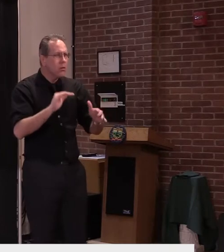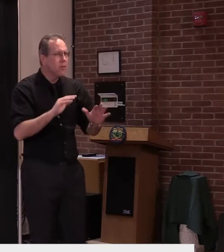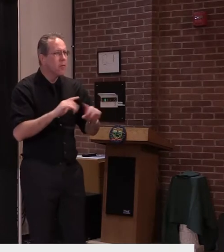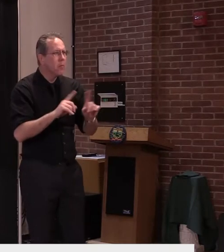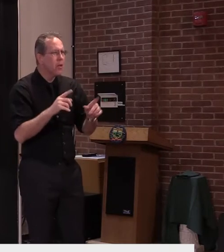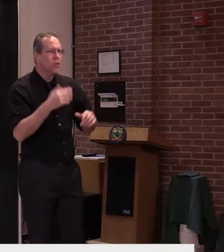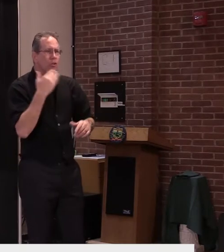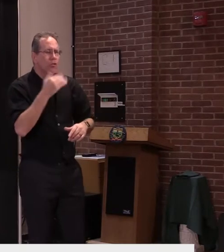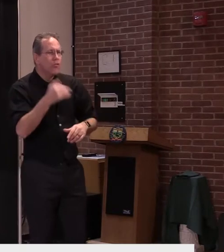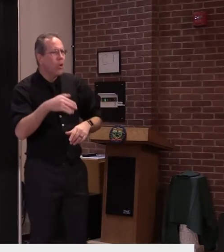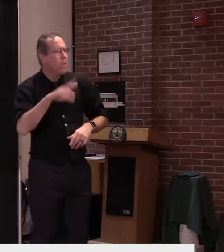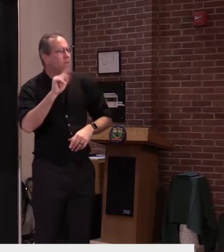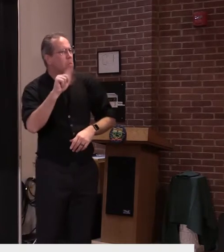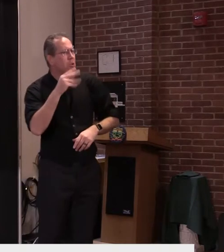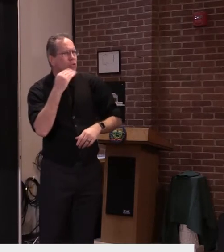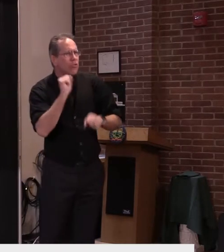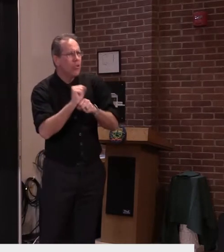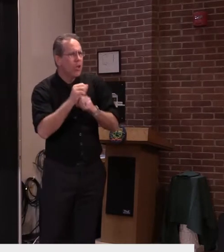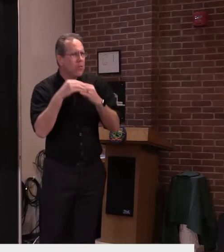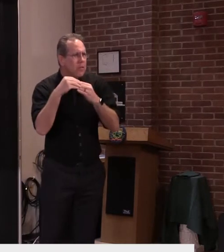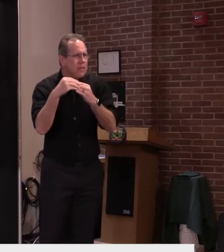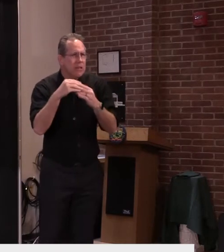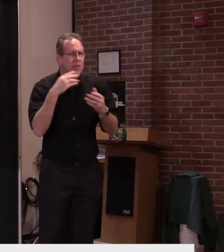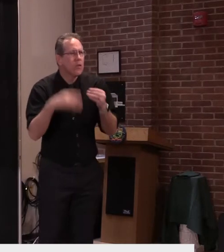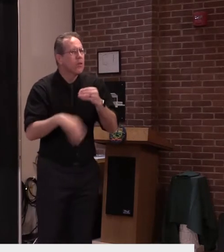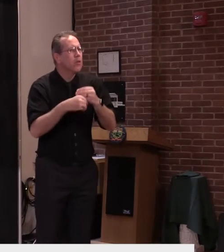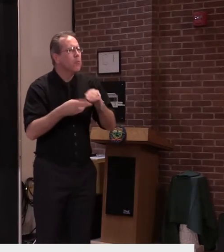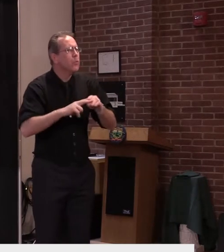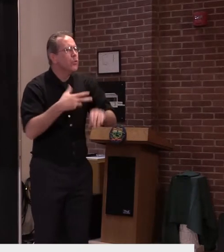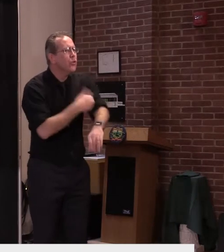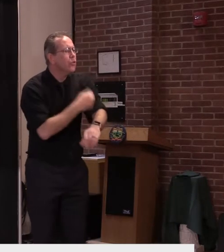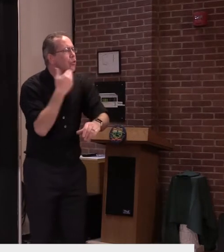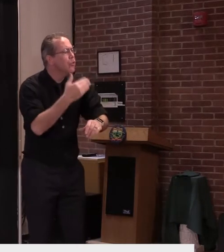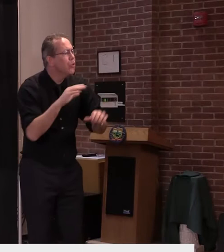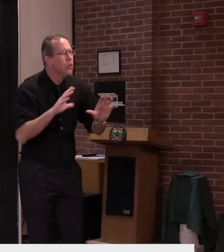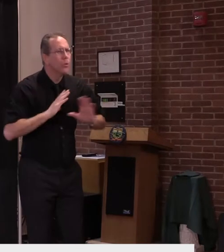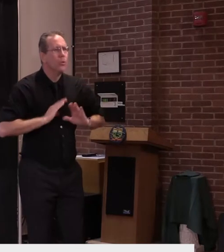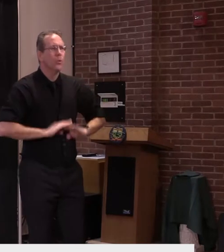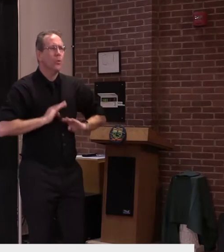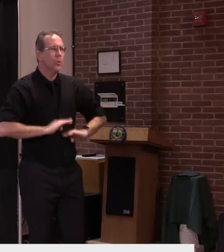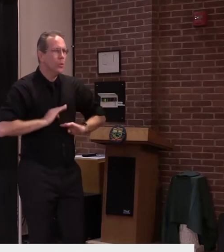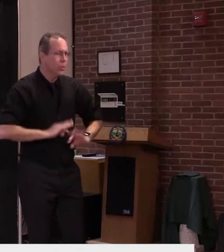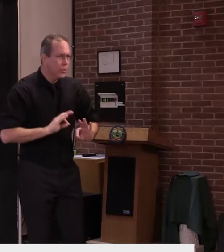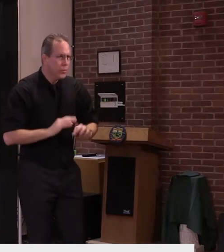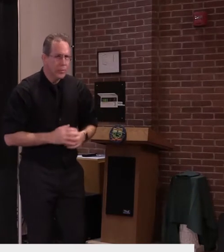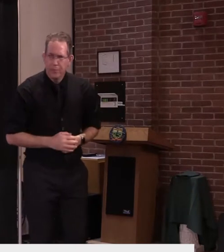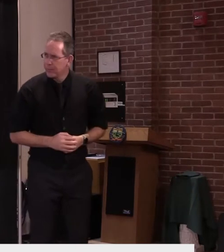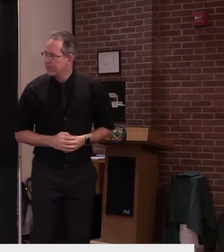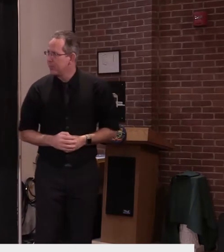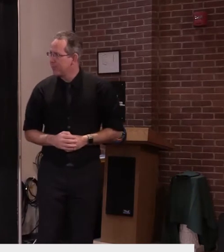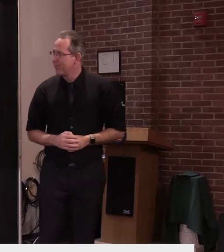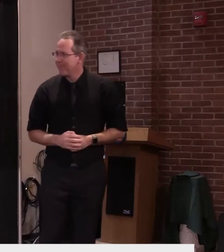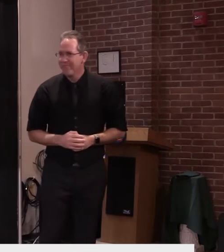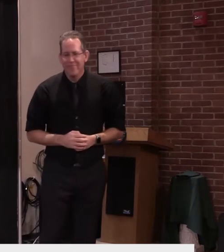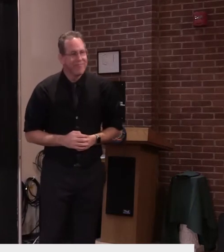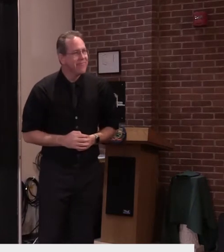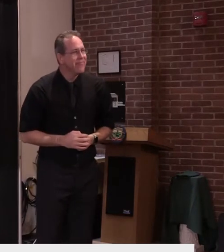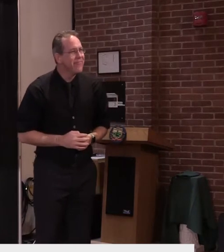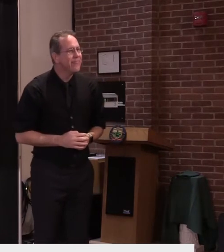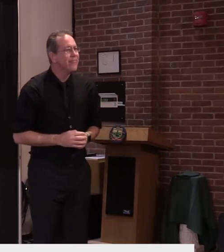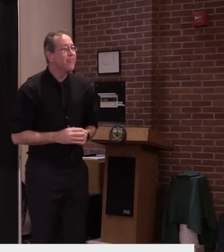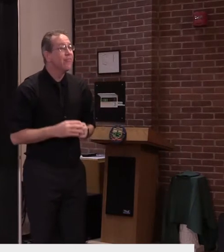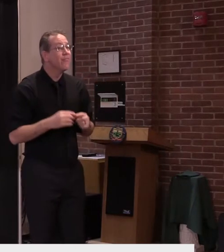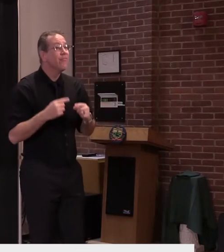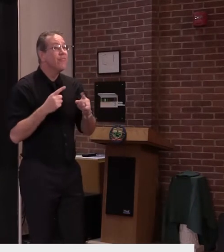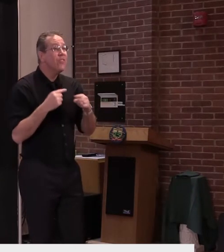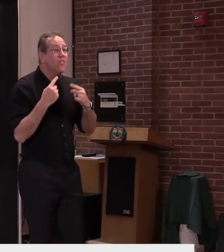something hopefully that will mean good news for us here in our state. We're about 14 days out from cases rising as dramatically as they have. That's when